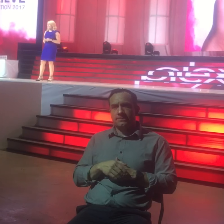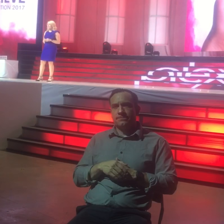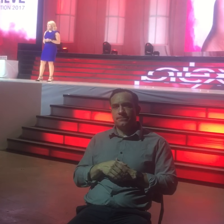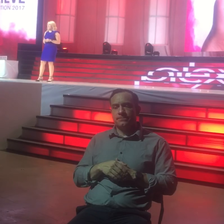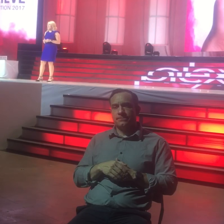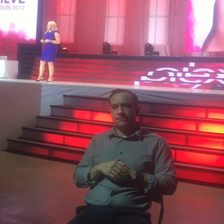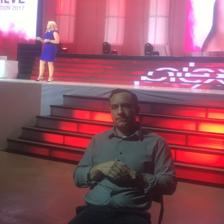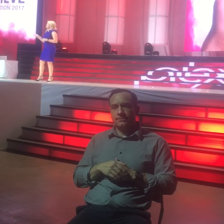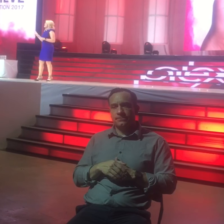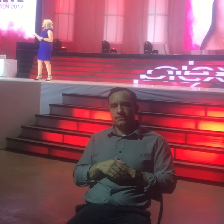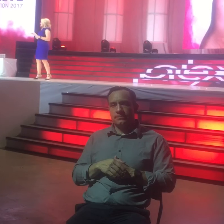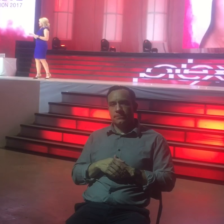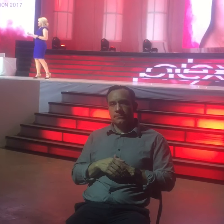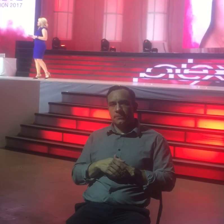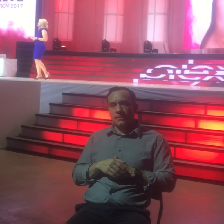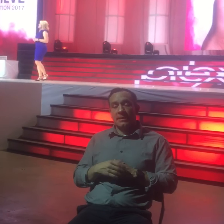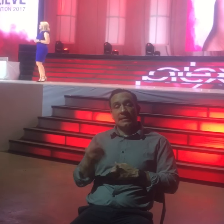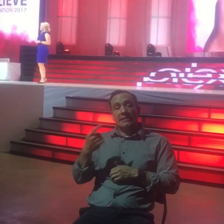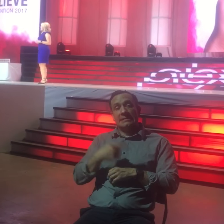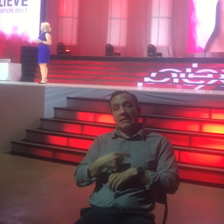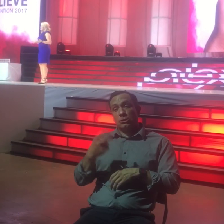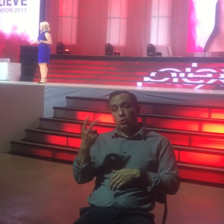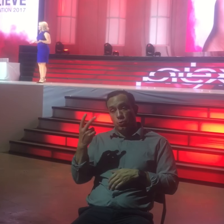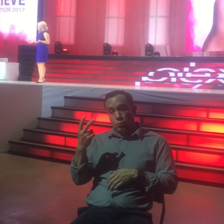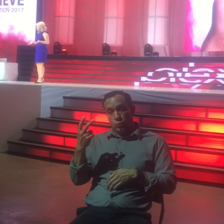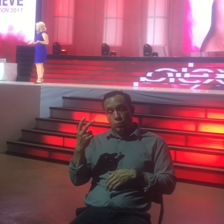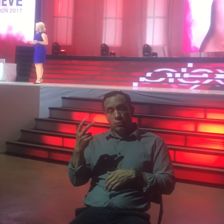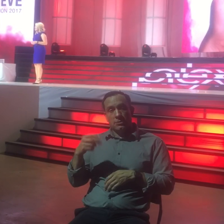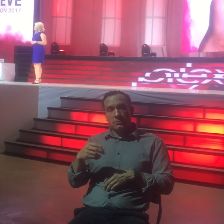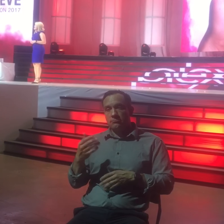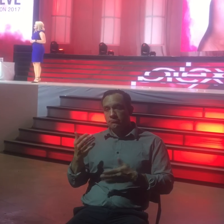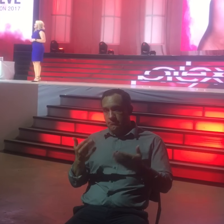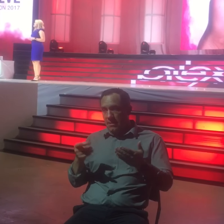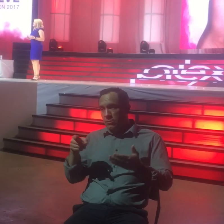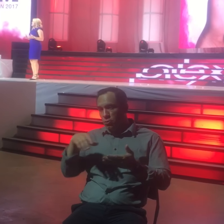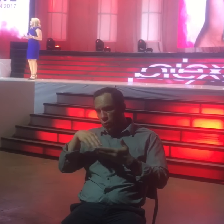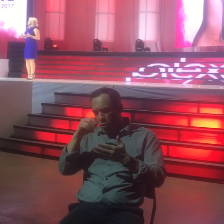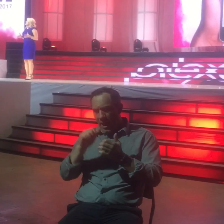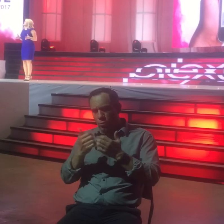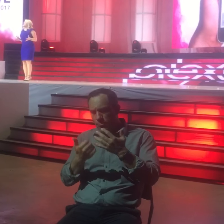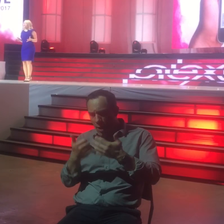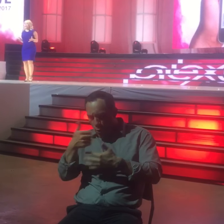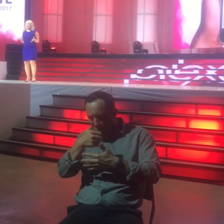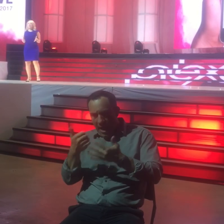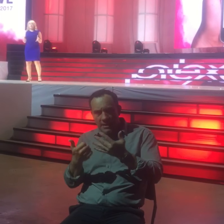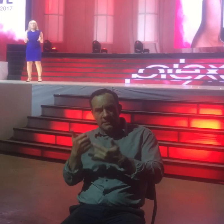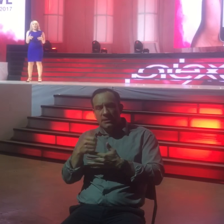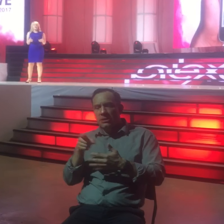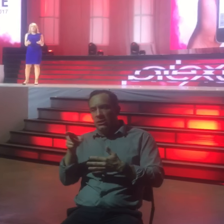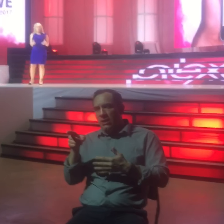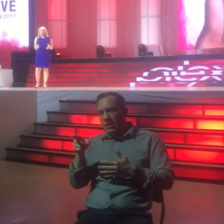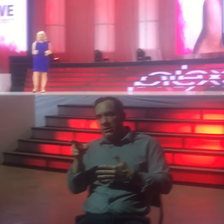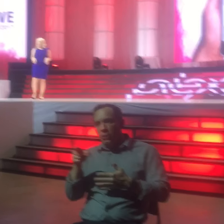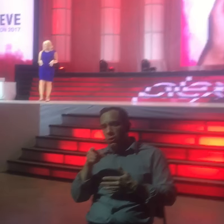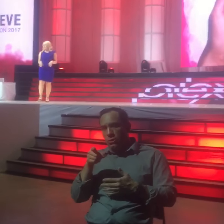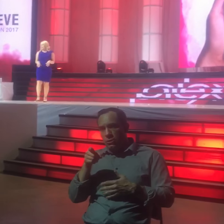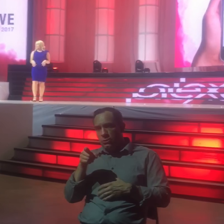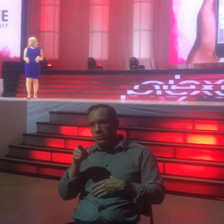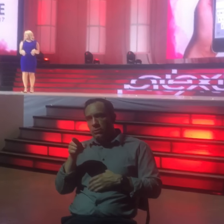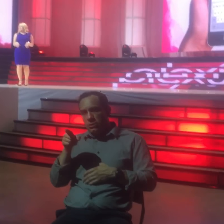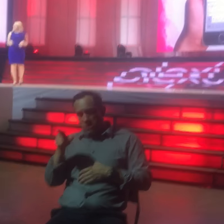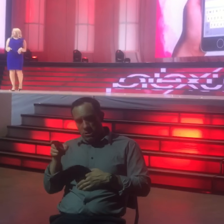success. Now, day two, she might learn how to prioritize, and she'll be taught how to support her. You'll be taught how to support her